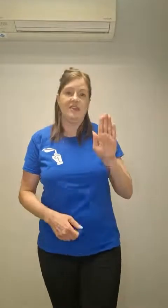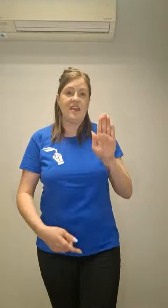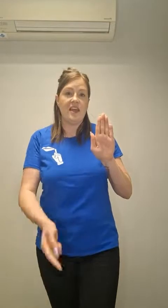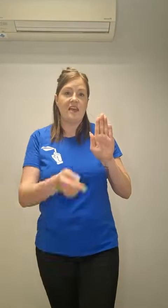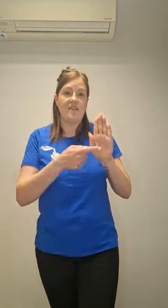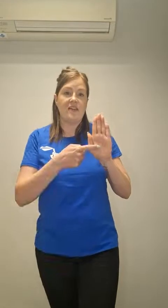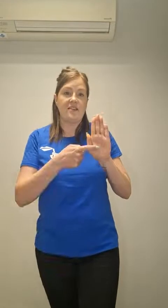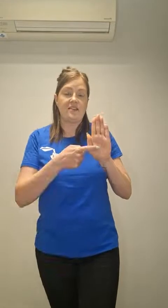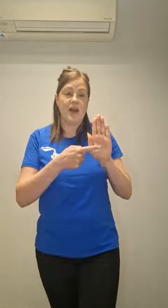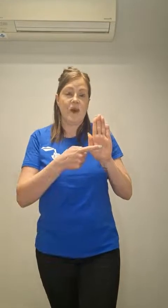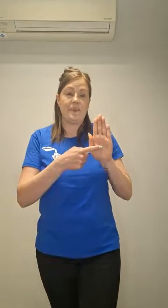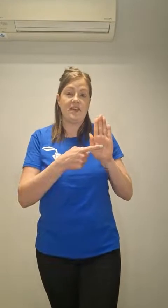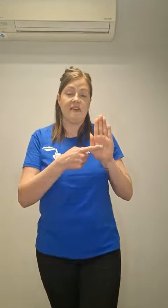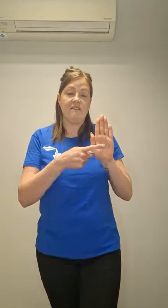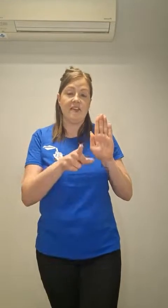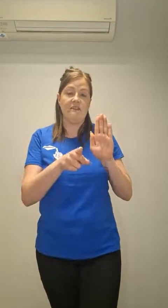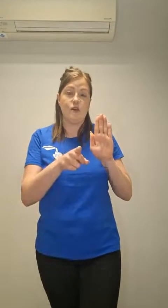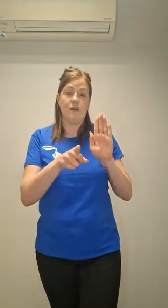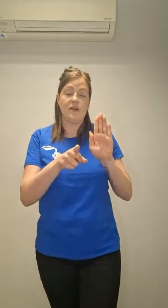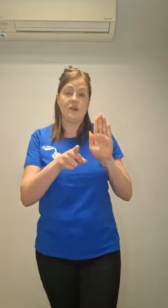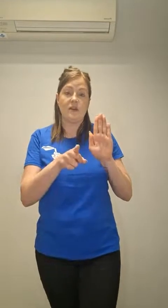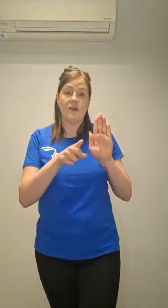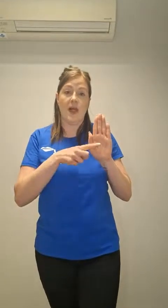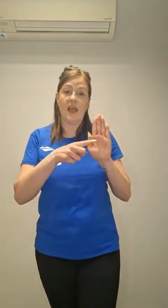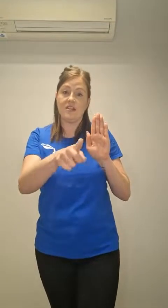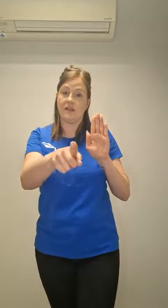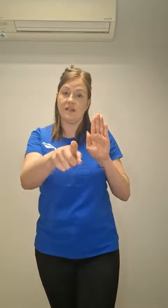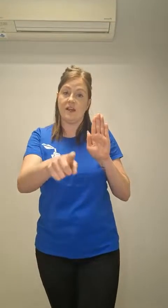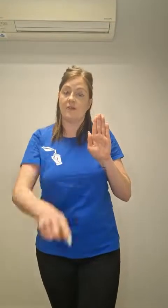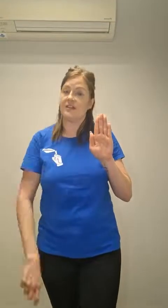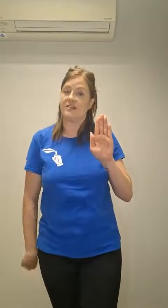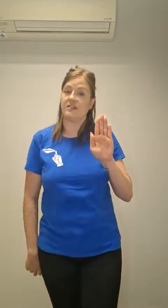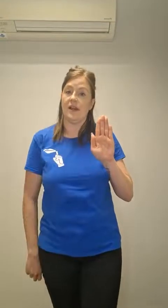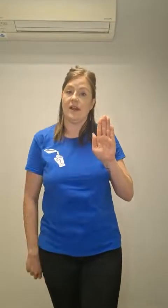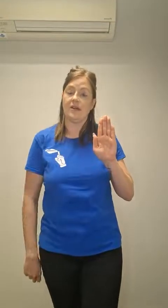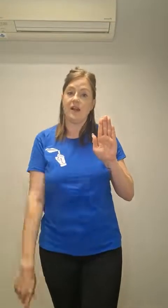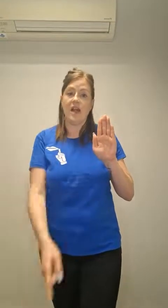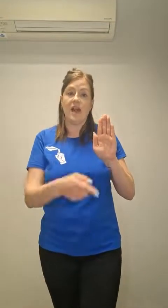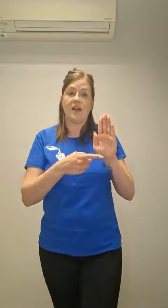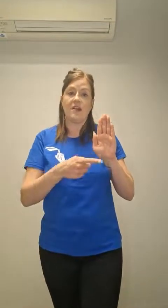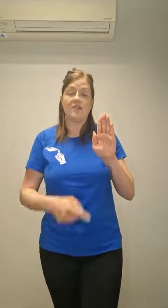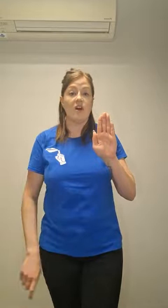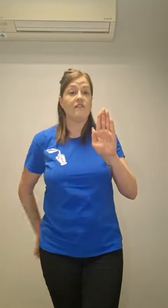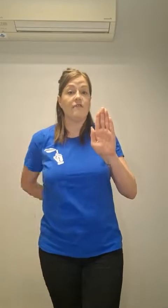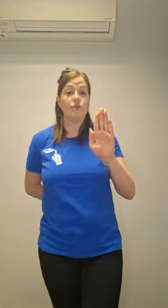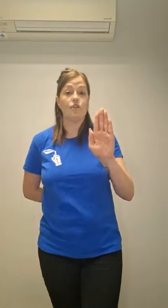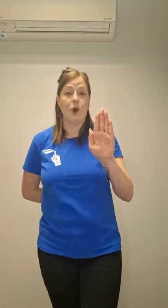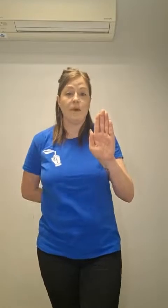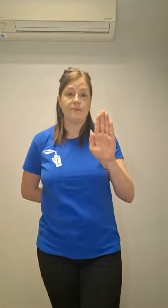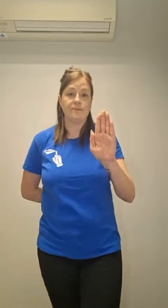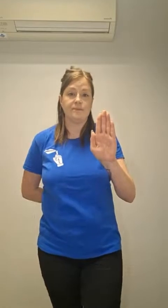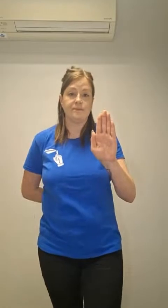then face, our palms can then face forward, so ahead of ourselves as the signer, like in the sign for